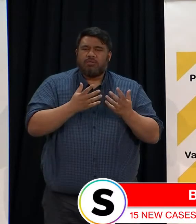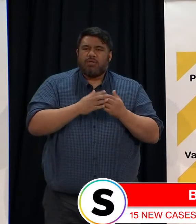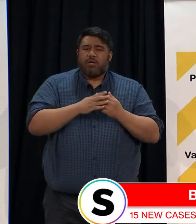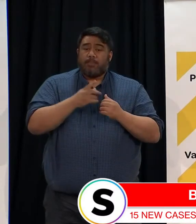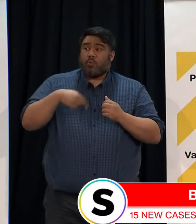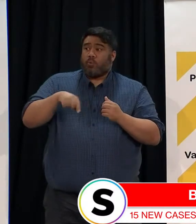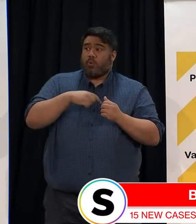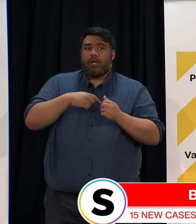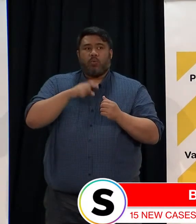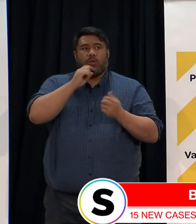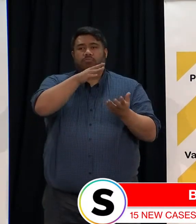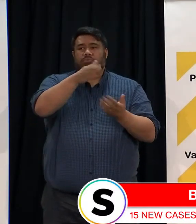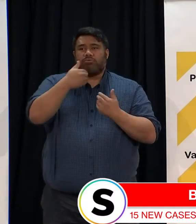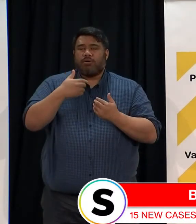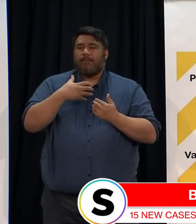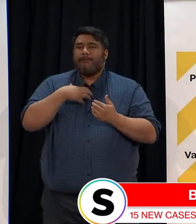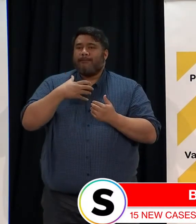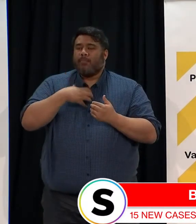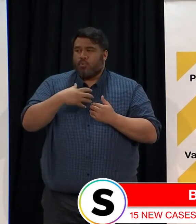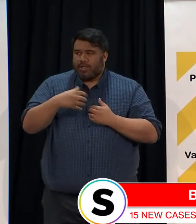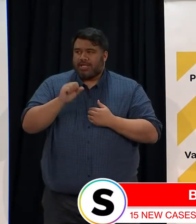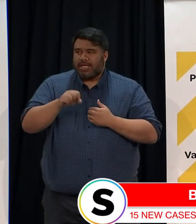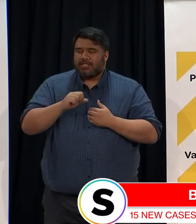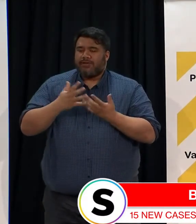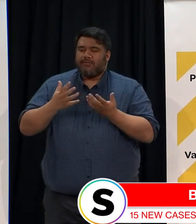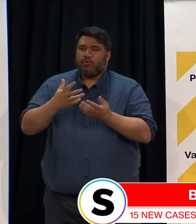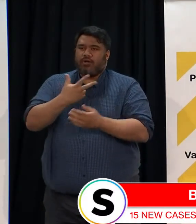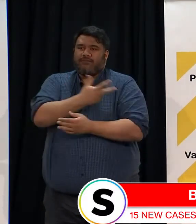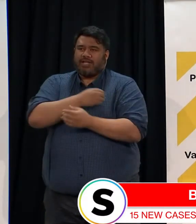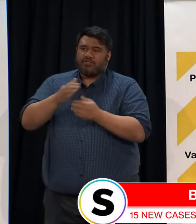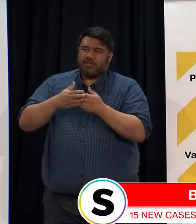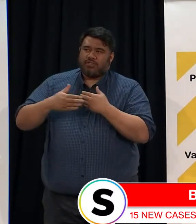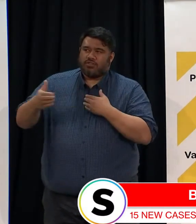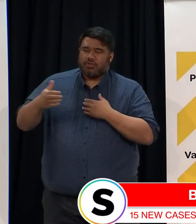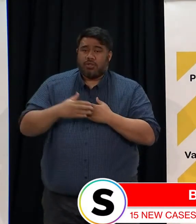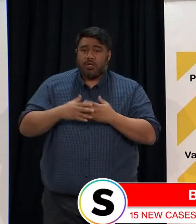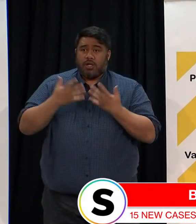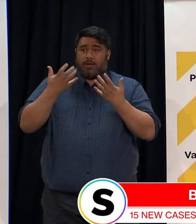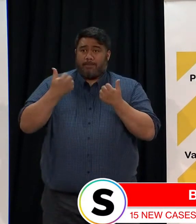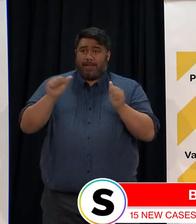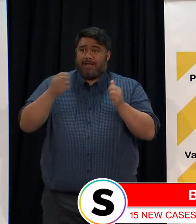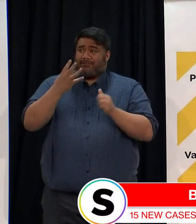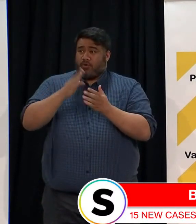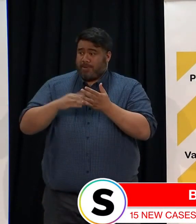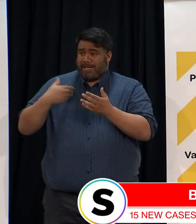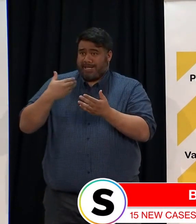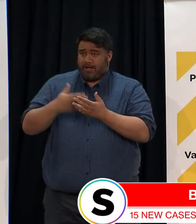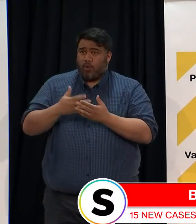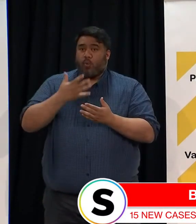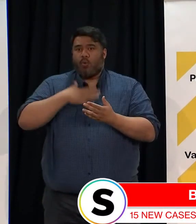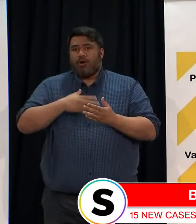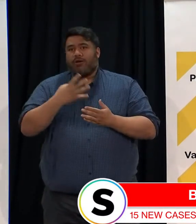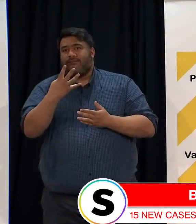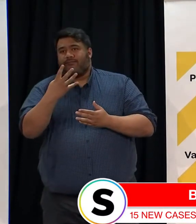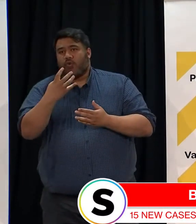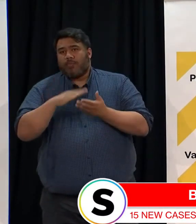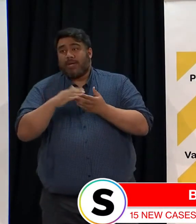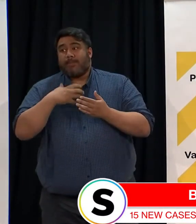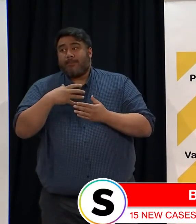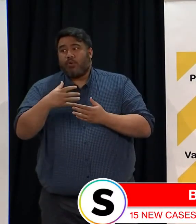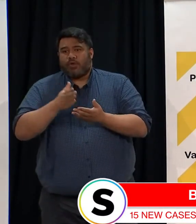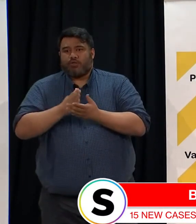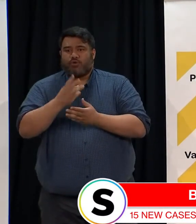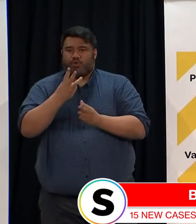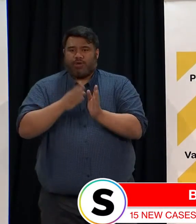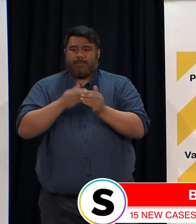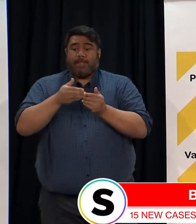get more to support the vaccination that needs to happen. We've done 4 million. We'd like to do another 4 million over the coming 3 months. So it's really to